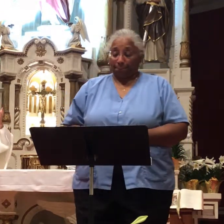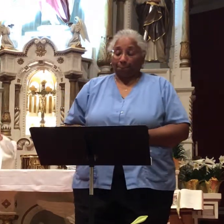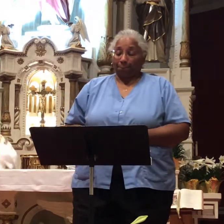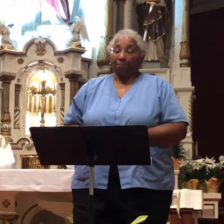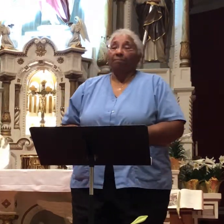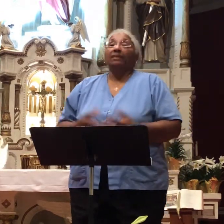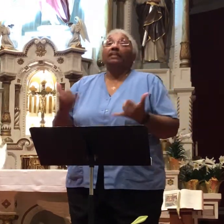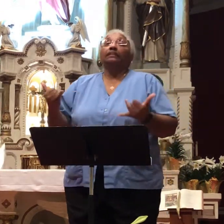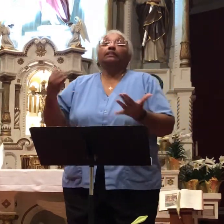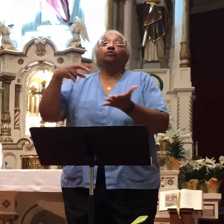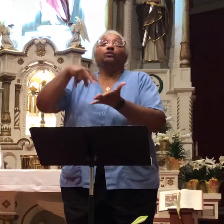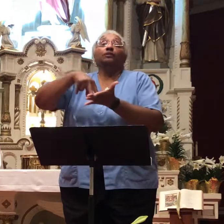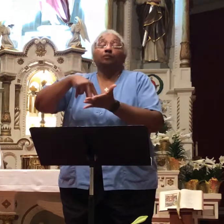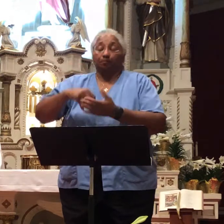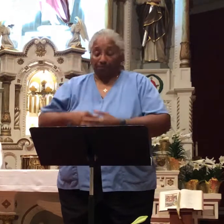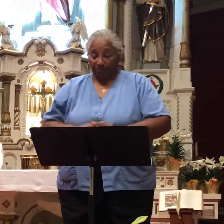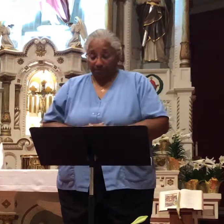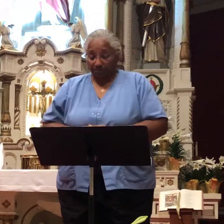Let us stand.